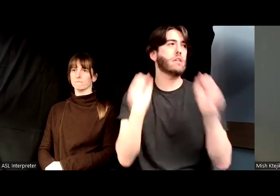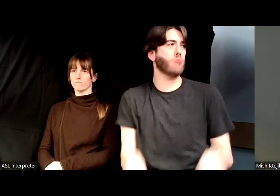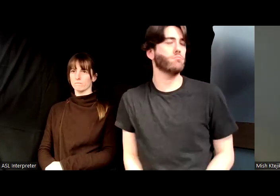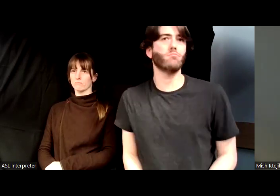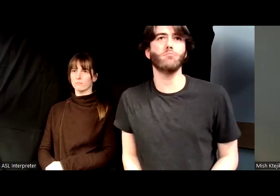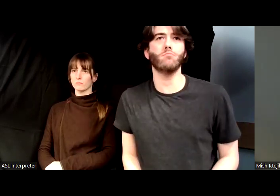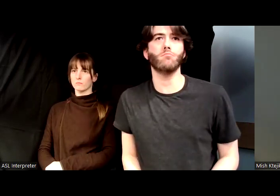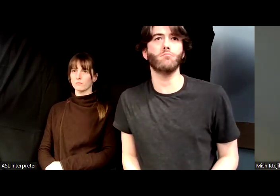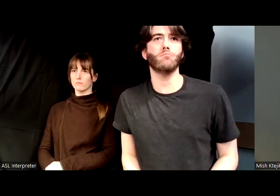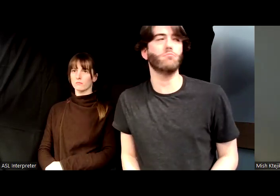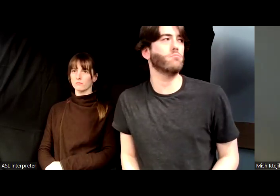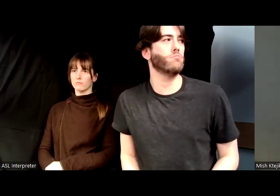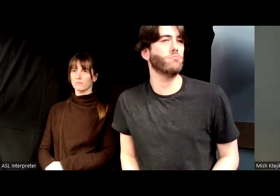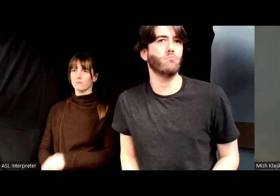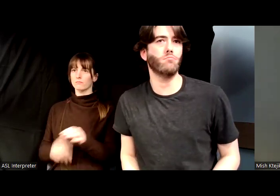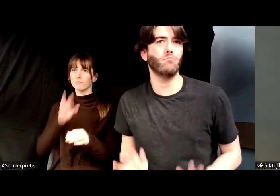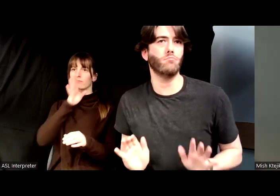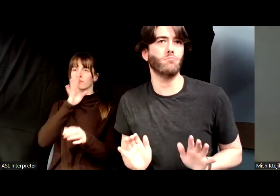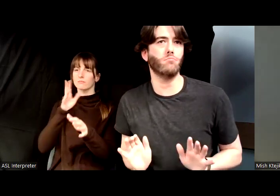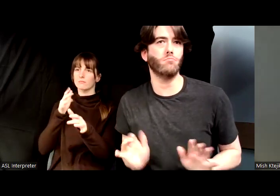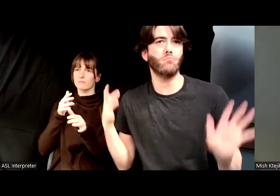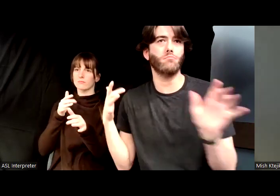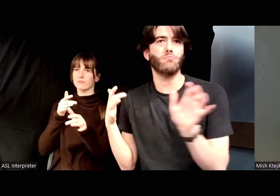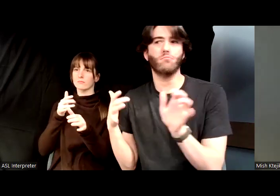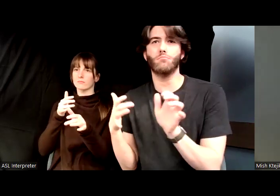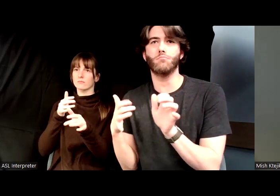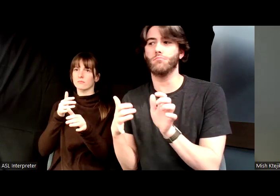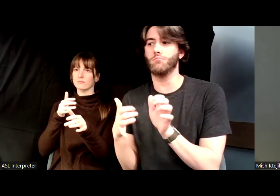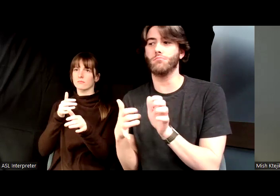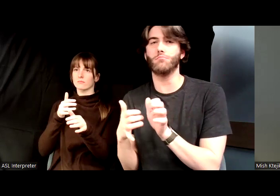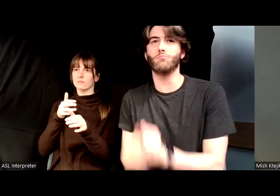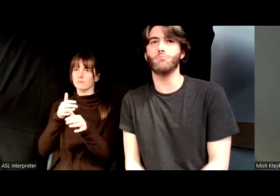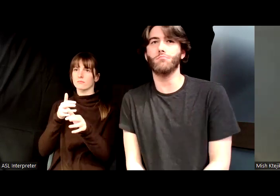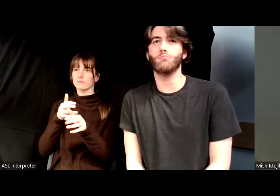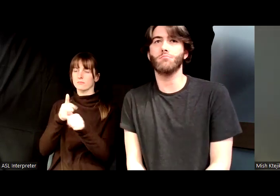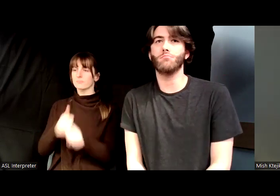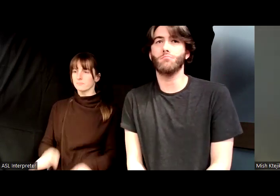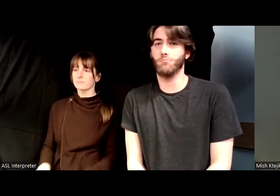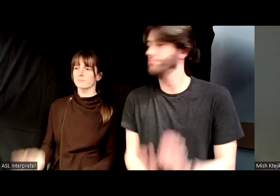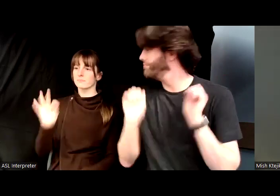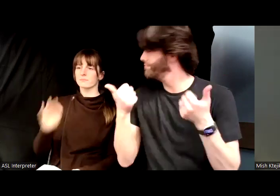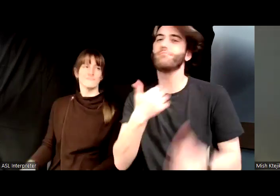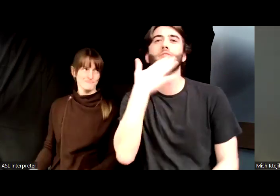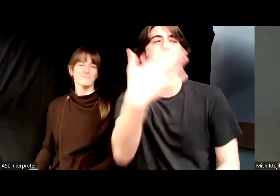we didn't focus on the college and post-secondary levels because we thought that a generalist could just apply.